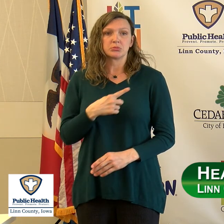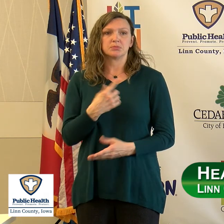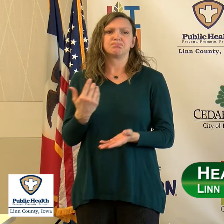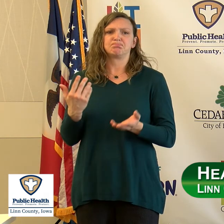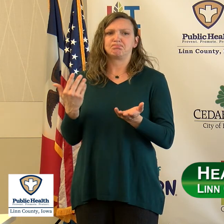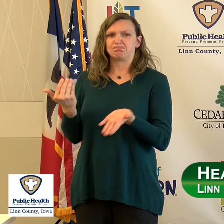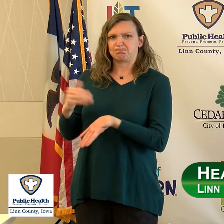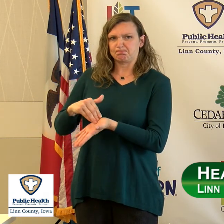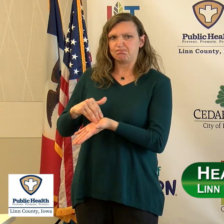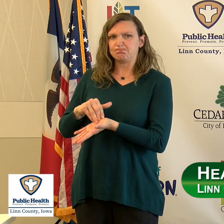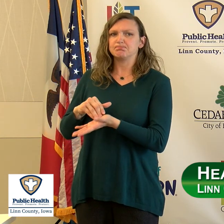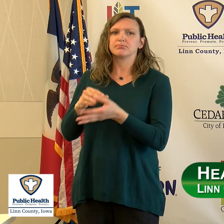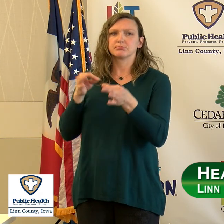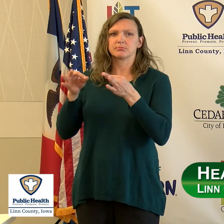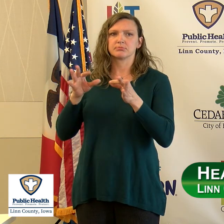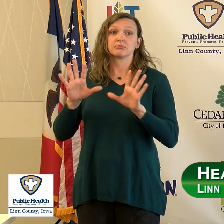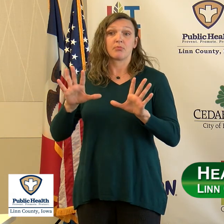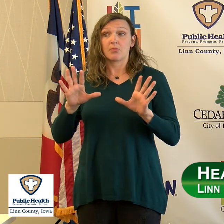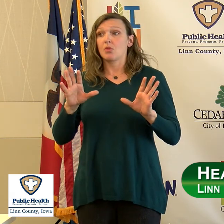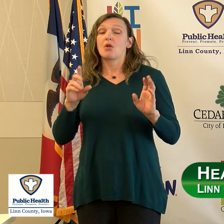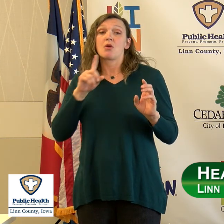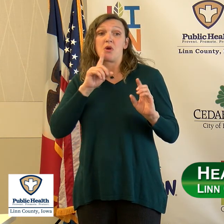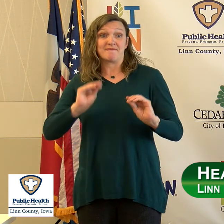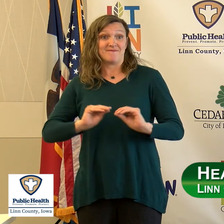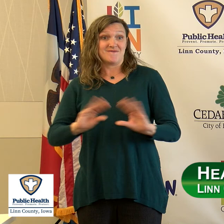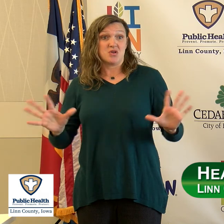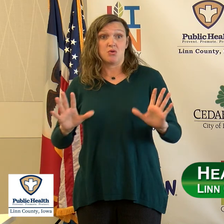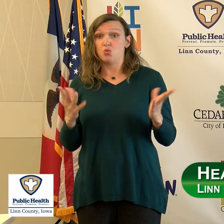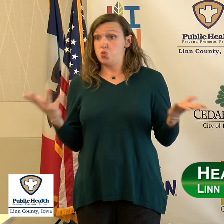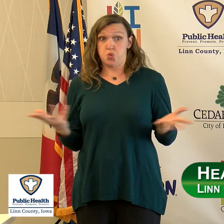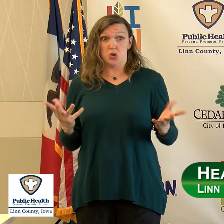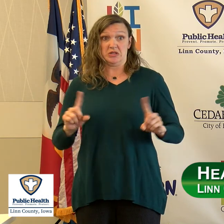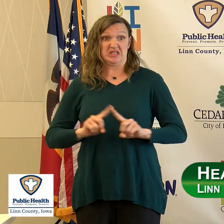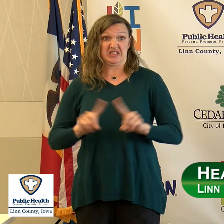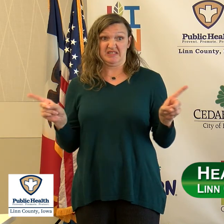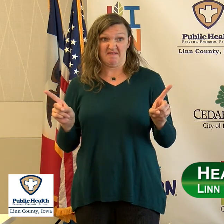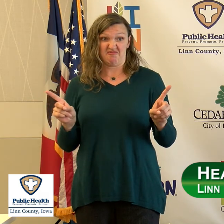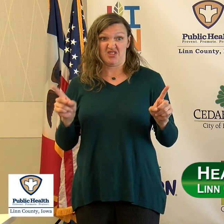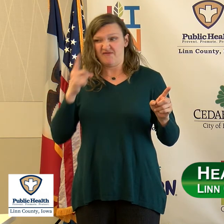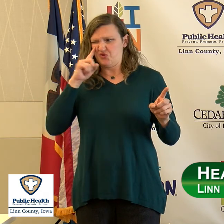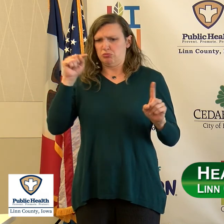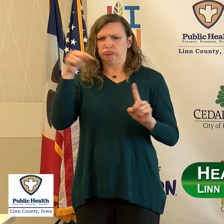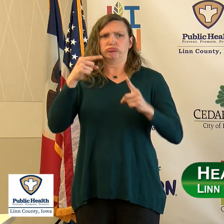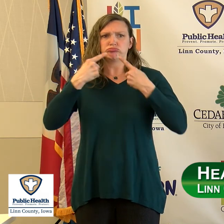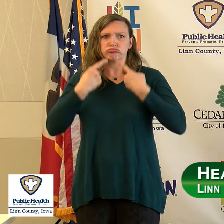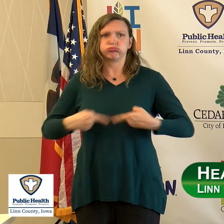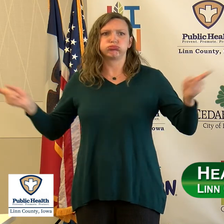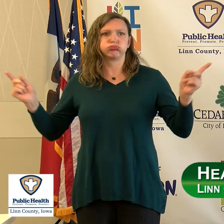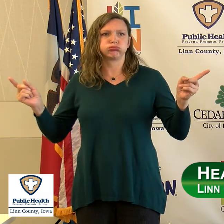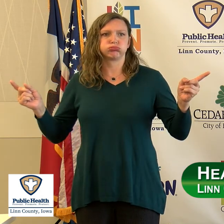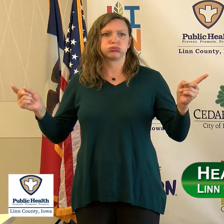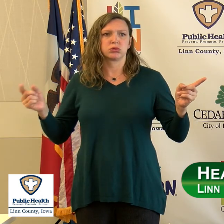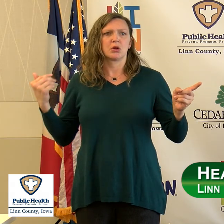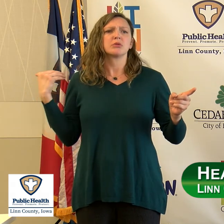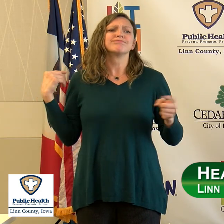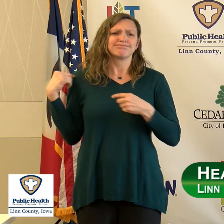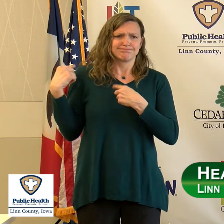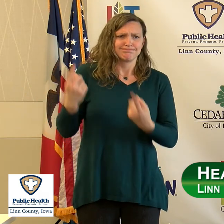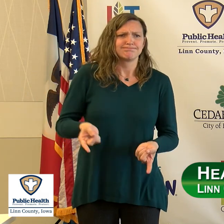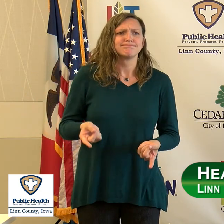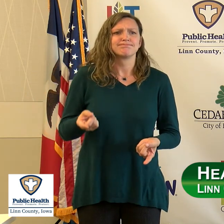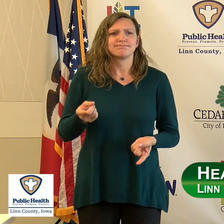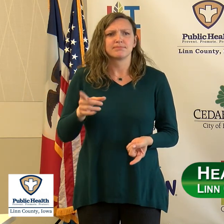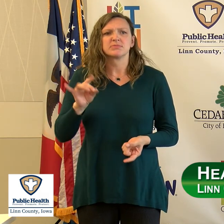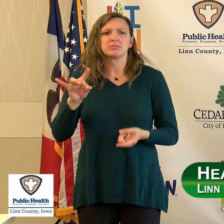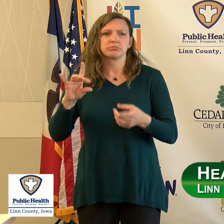with the governor's new proclamation when compared to what we have actually been saying for the past several weeks? And Mary, I think